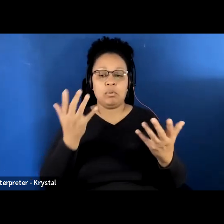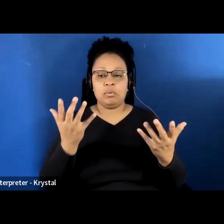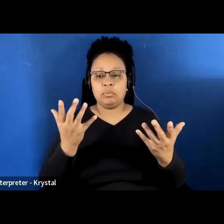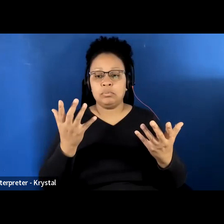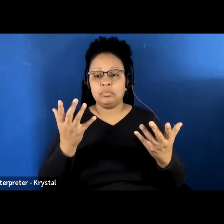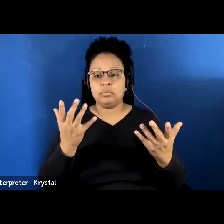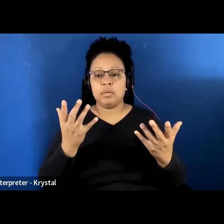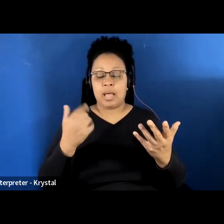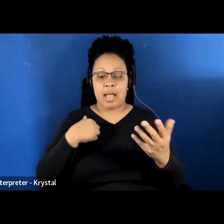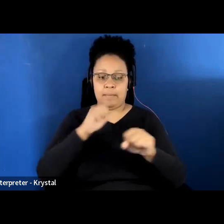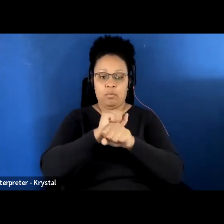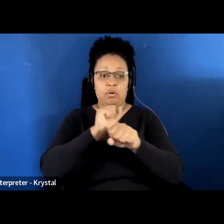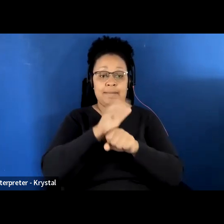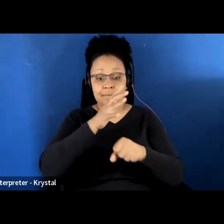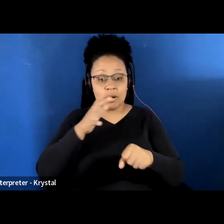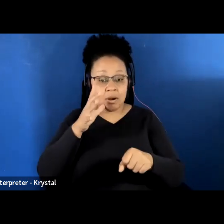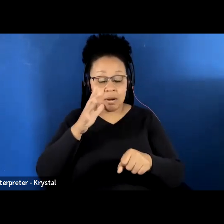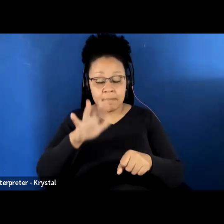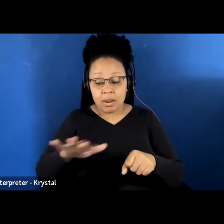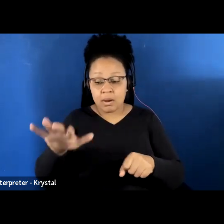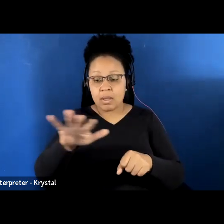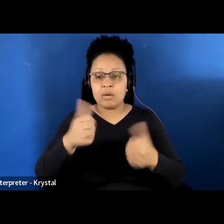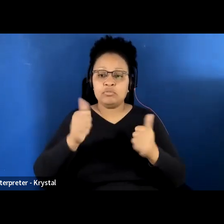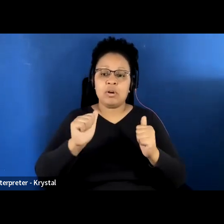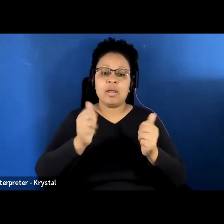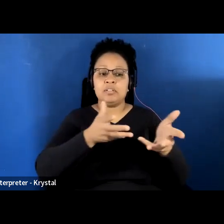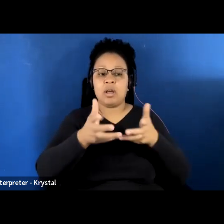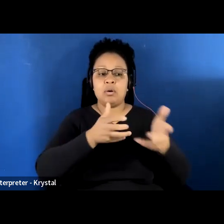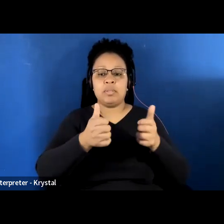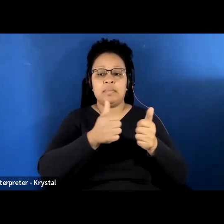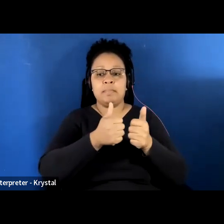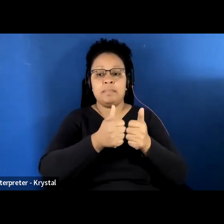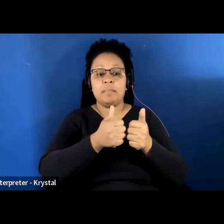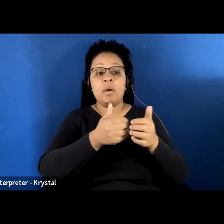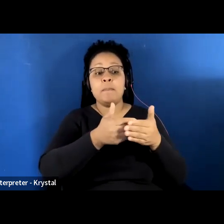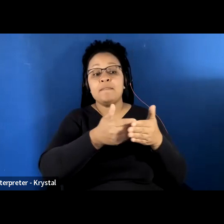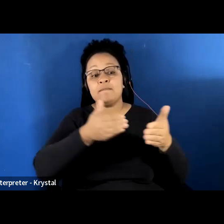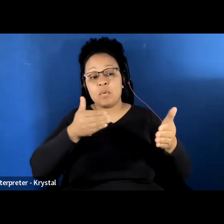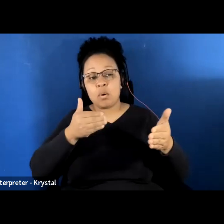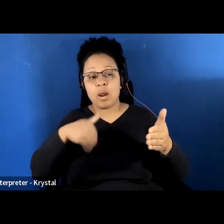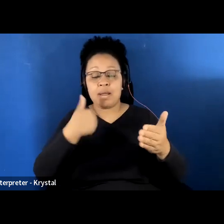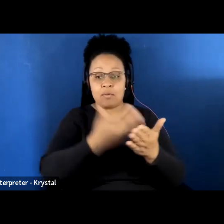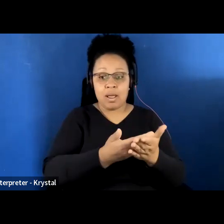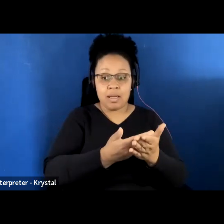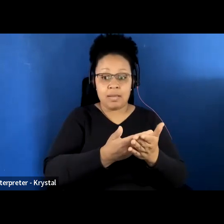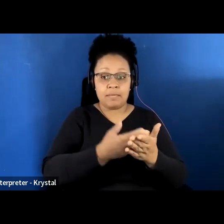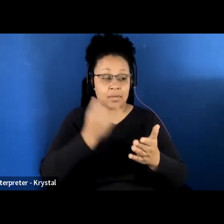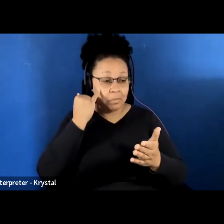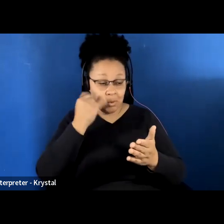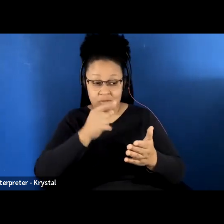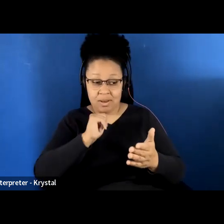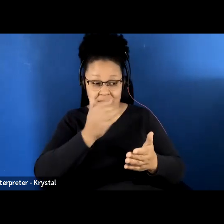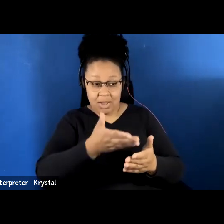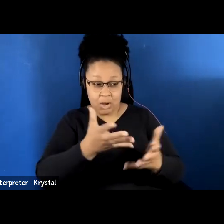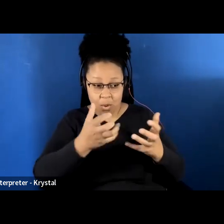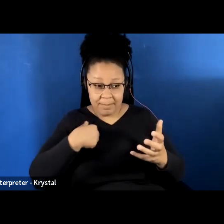were on working farms. So I would try to talk to them ahead of time to say, well, if you're not at the house, do you want me to approach your barn? Or